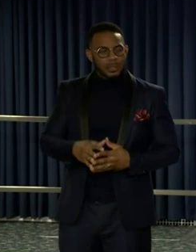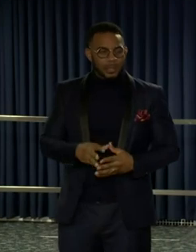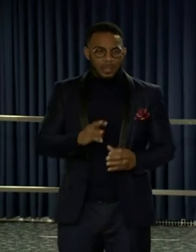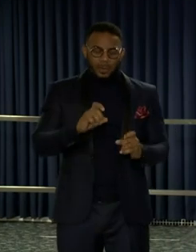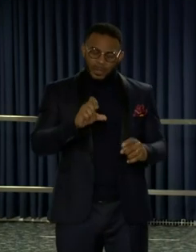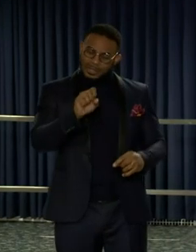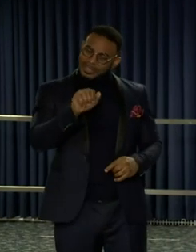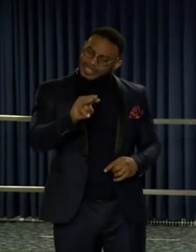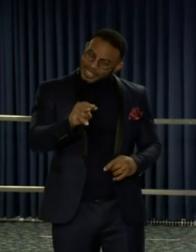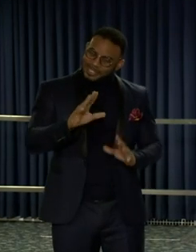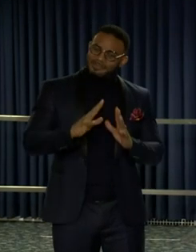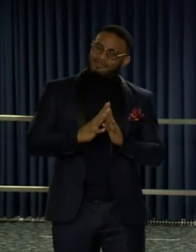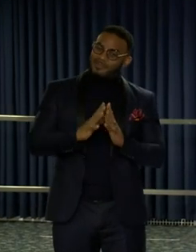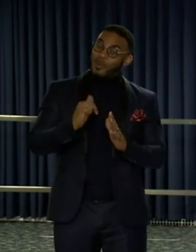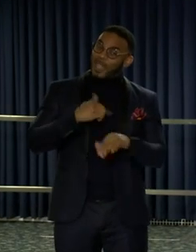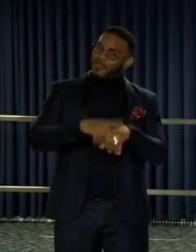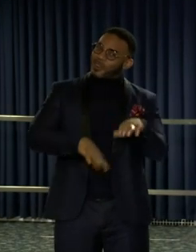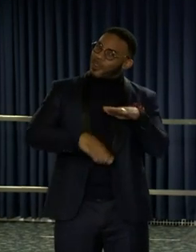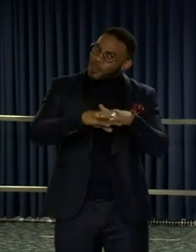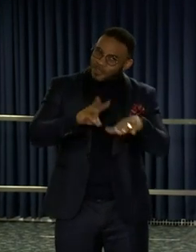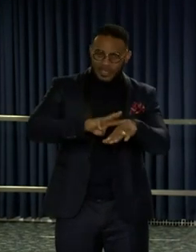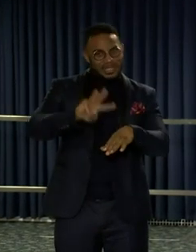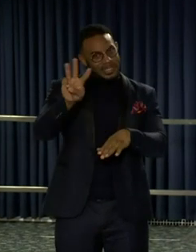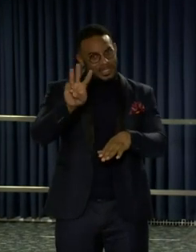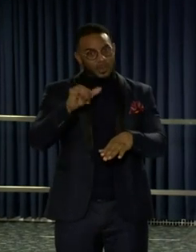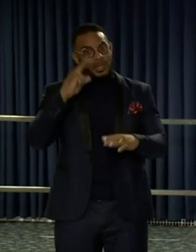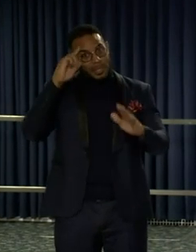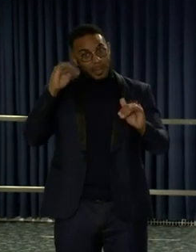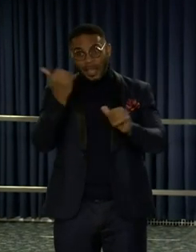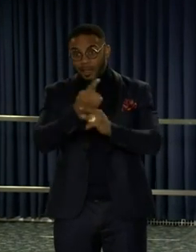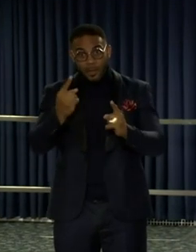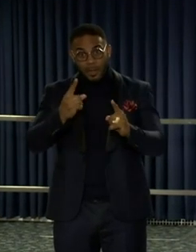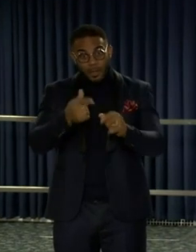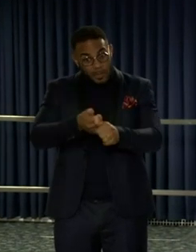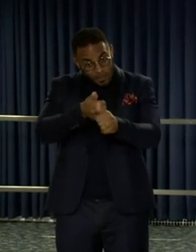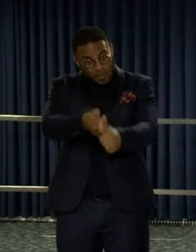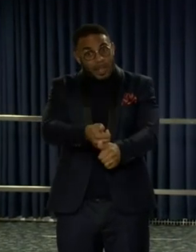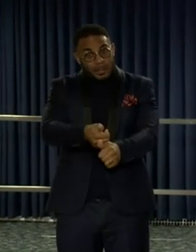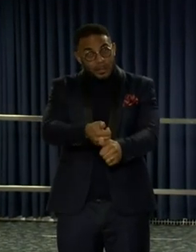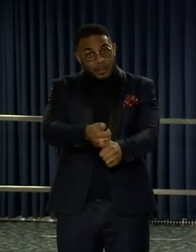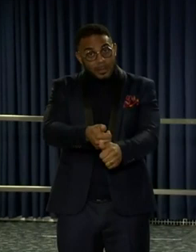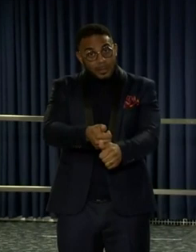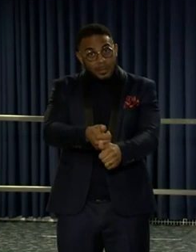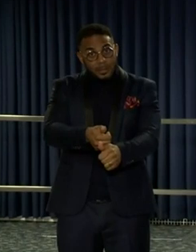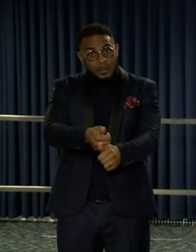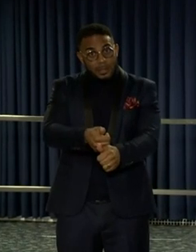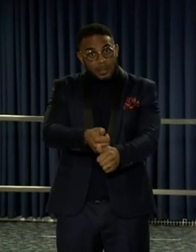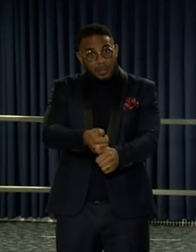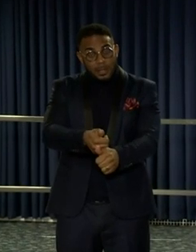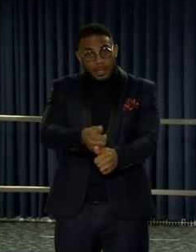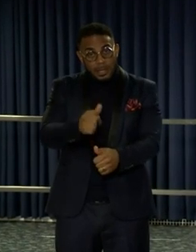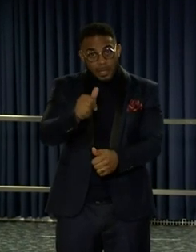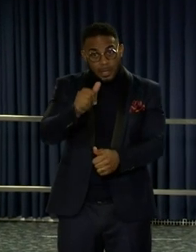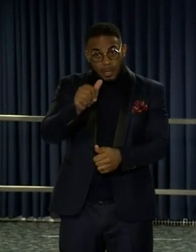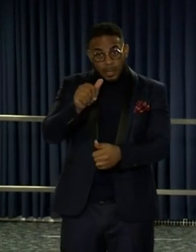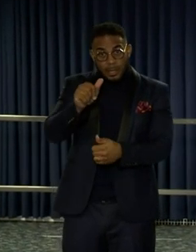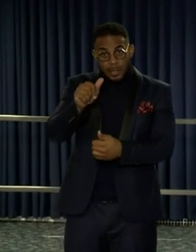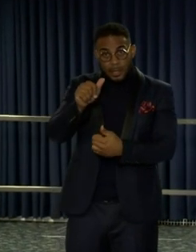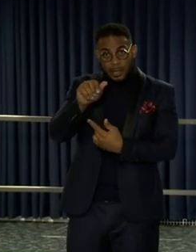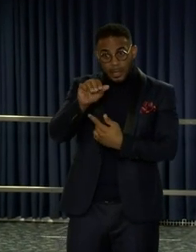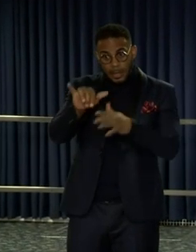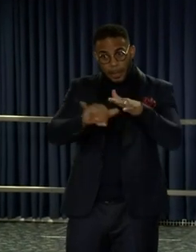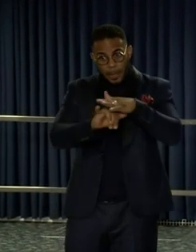Well, Sam, we have a curfew at 6 p.m. We expect everybody to follow it. The Metro will